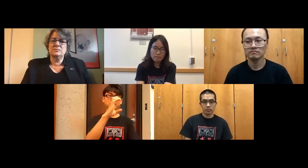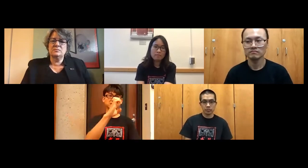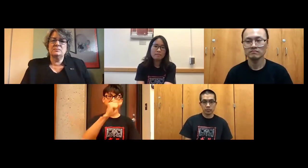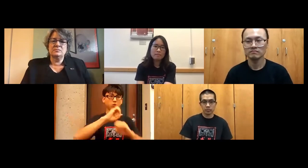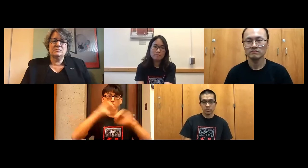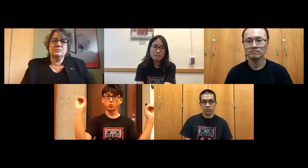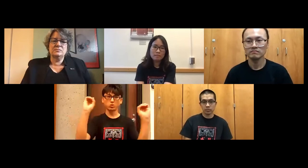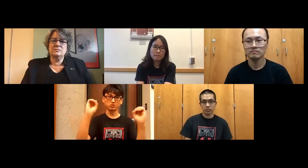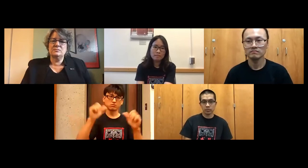and learned,